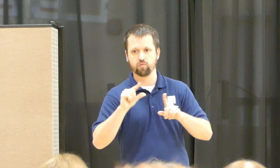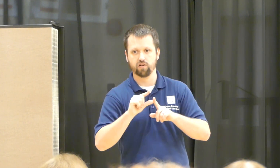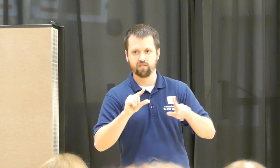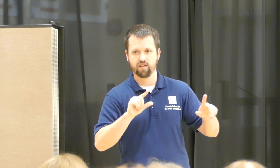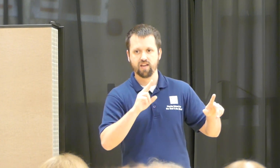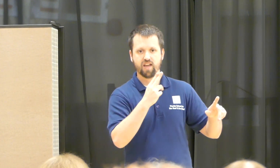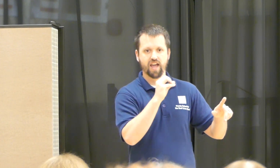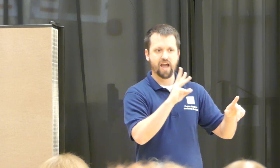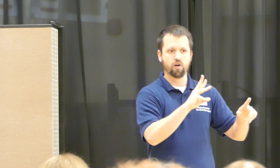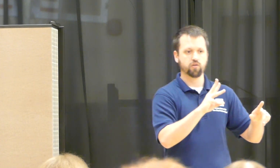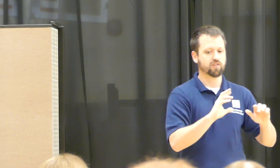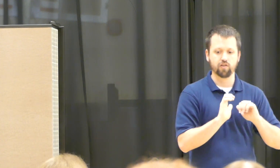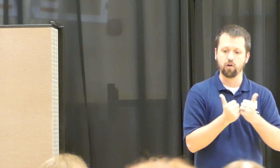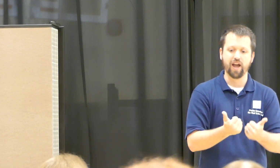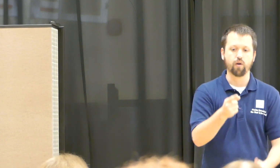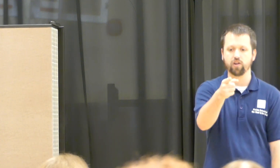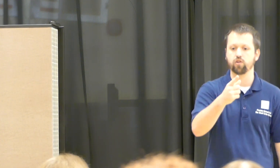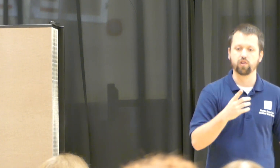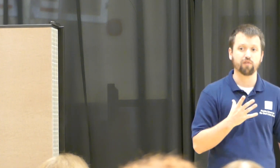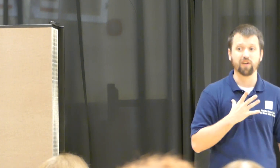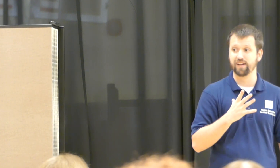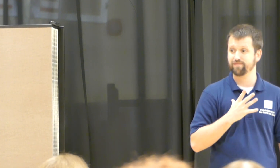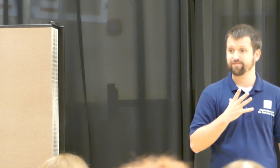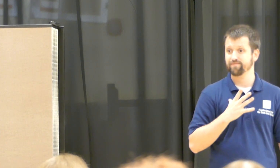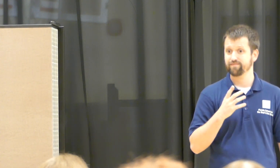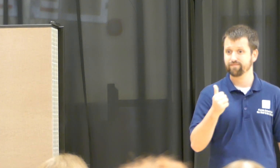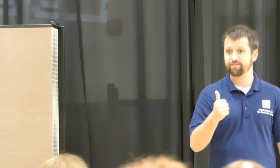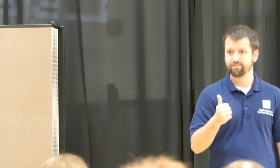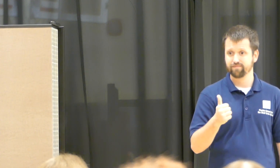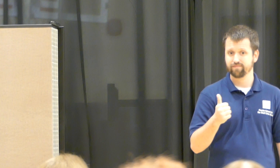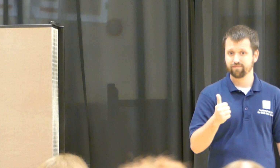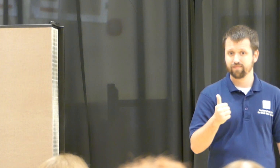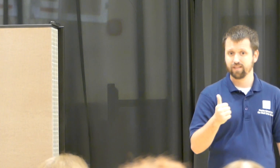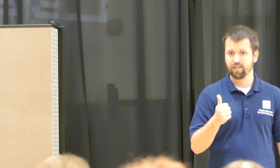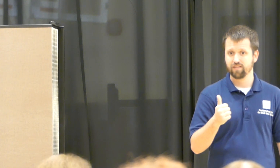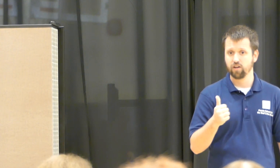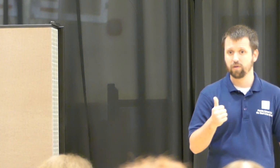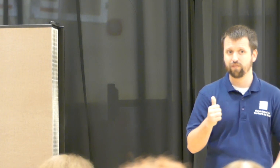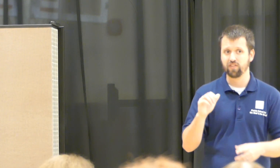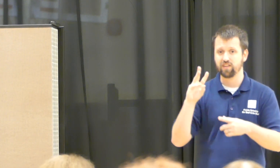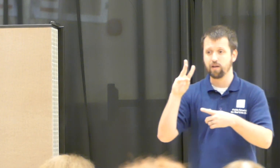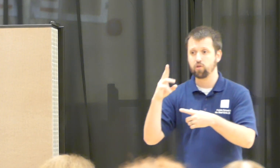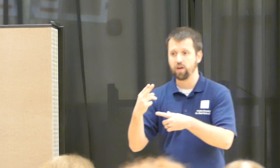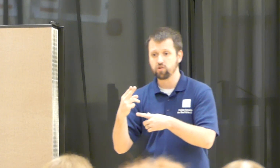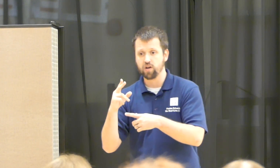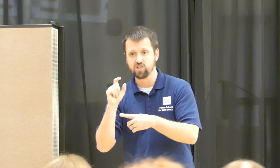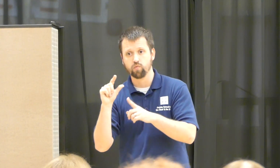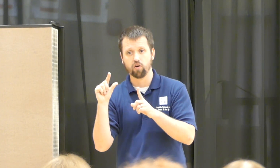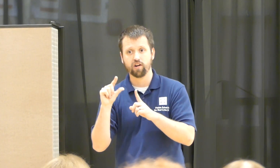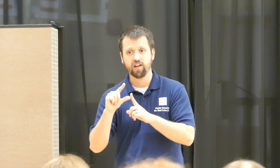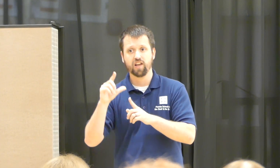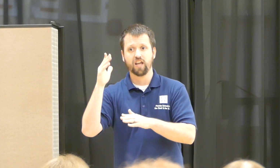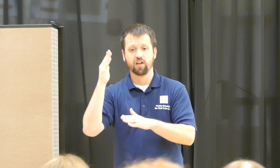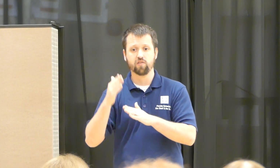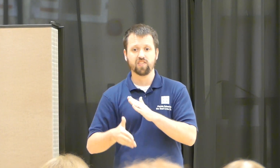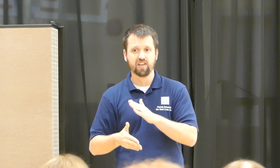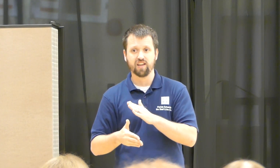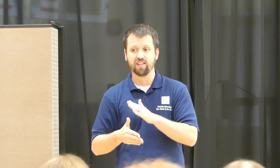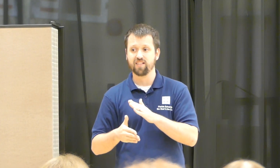words. How, you can still go, how are you, and you're fine. So, but if it's a WH question word, it goes at the end. And that's going to